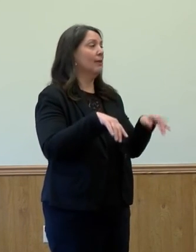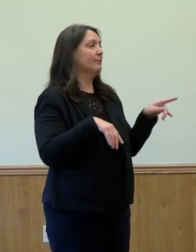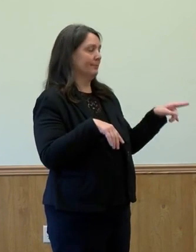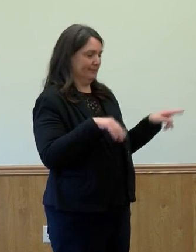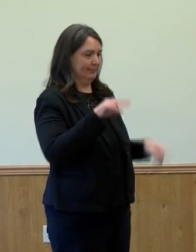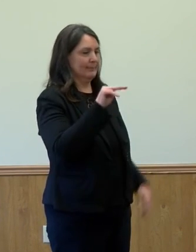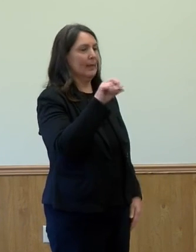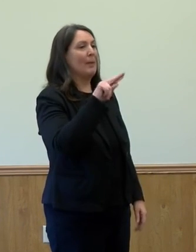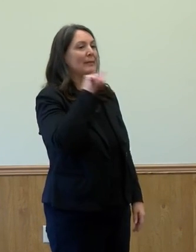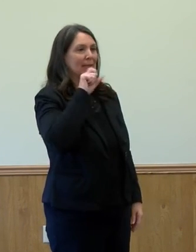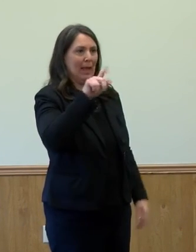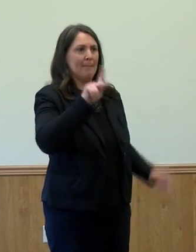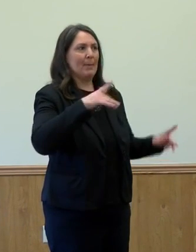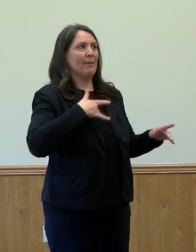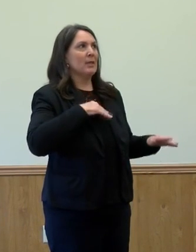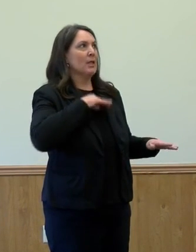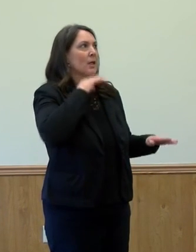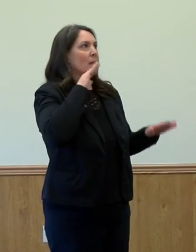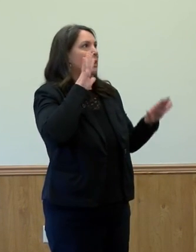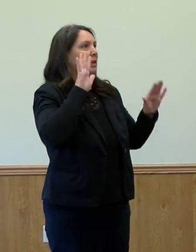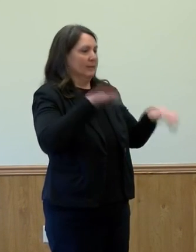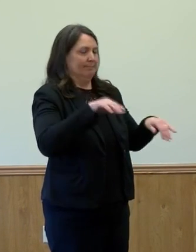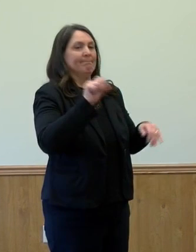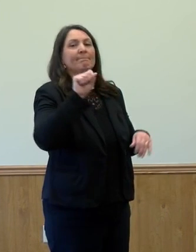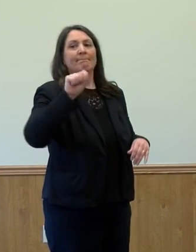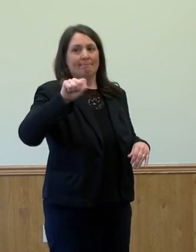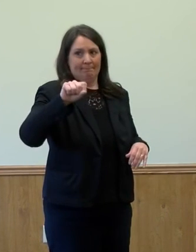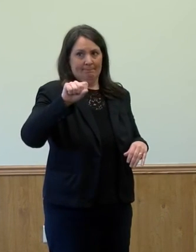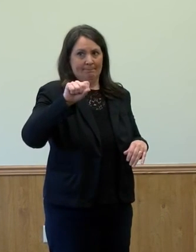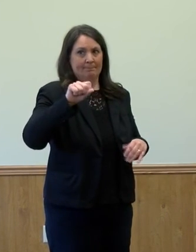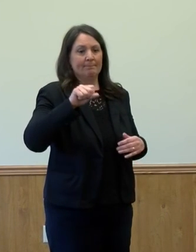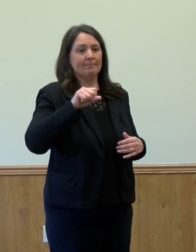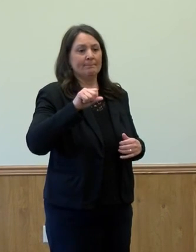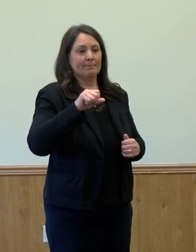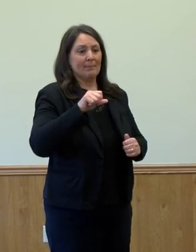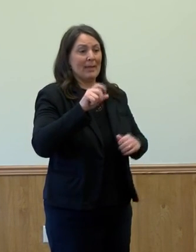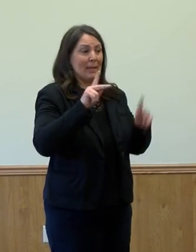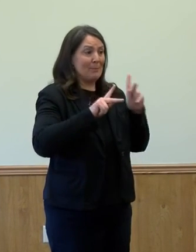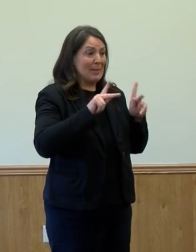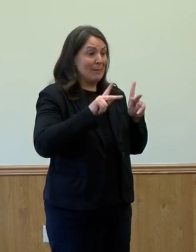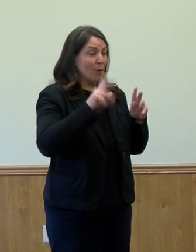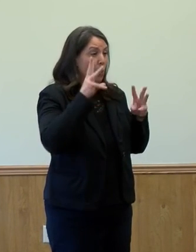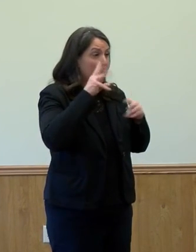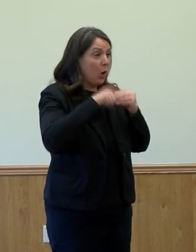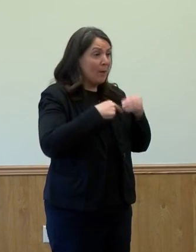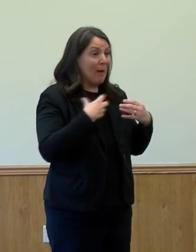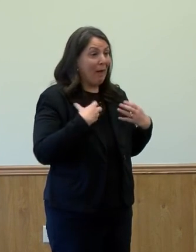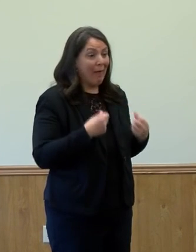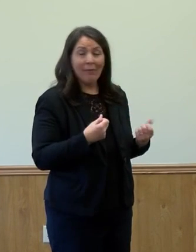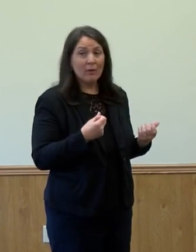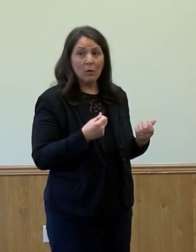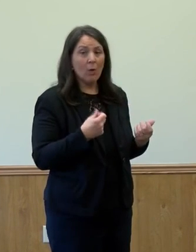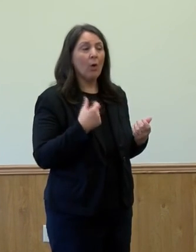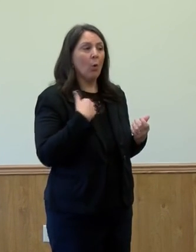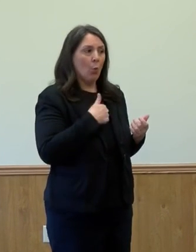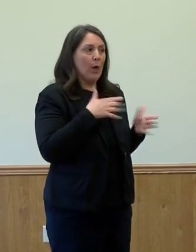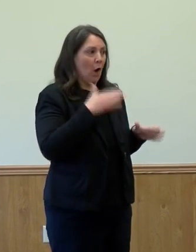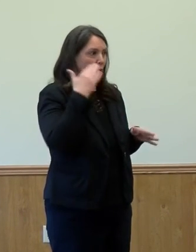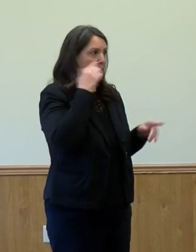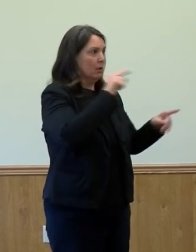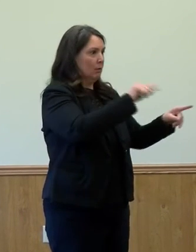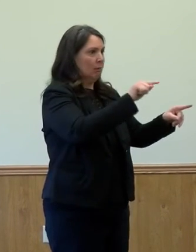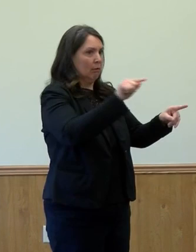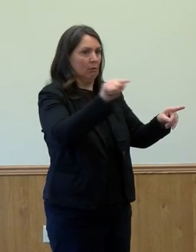think more so it's not necessarily the concerns about the health and well-being, because I think at this point a lot of us know someone firsthand that's